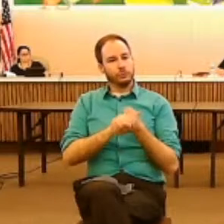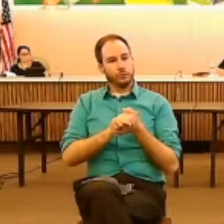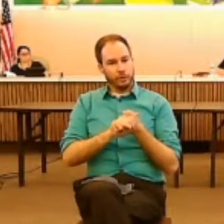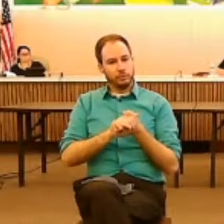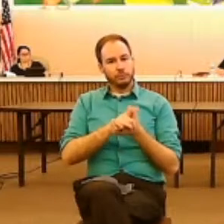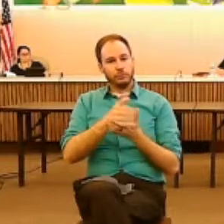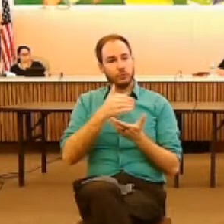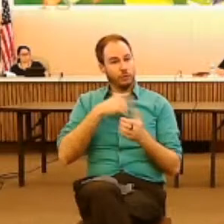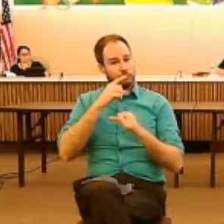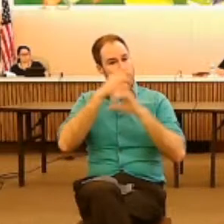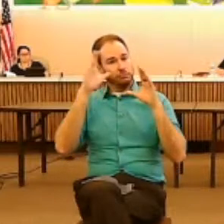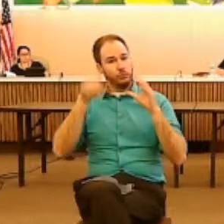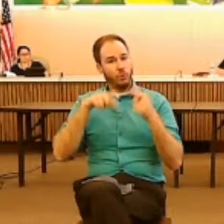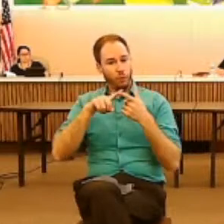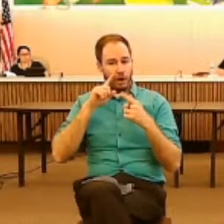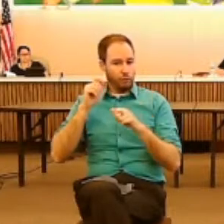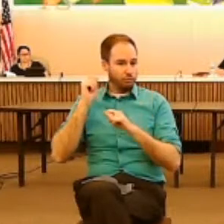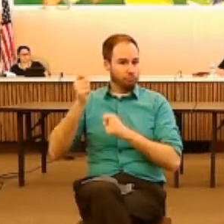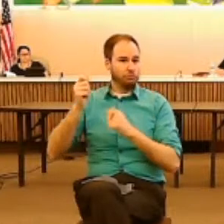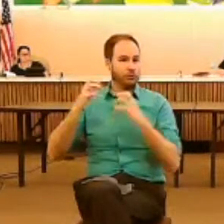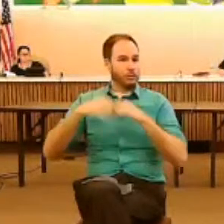Congratulations. Do you have an idea when you're going to get started?